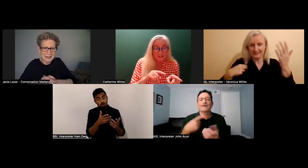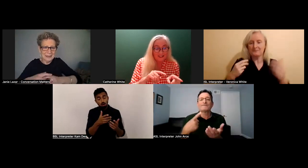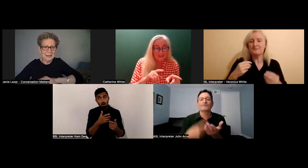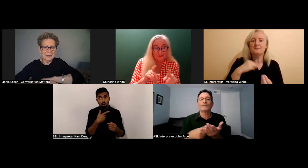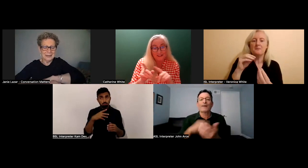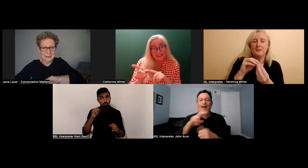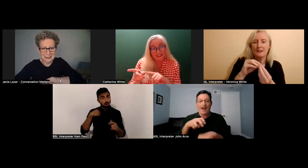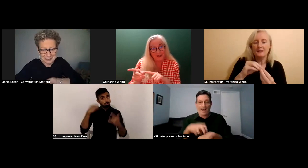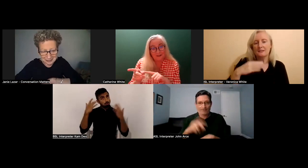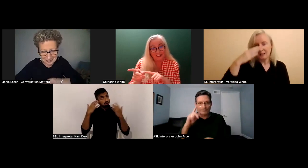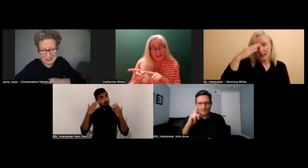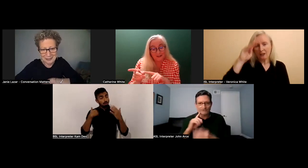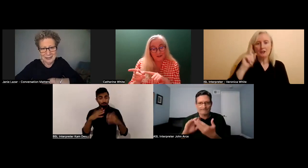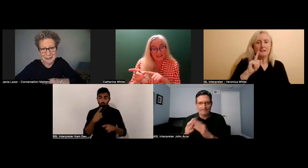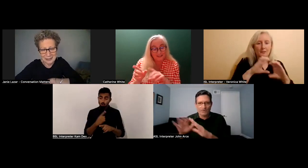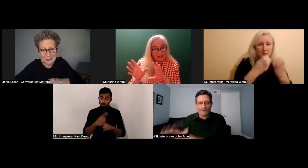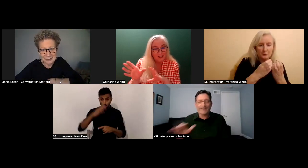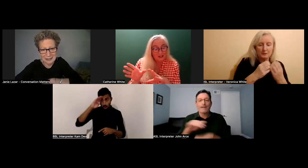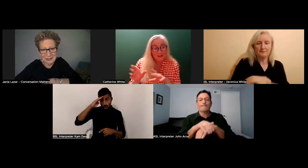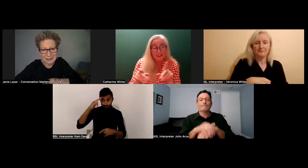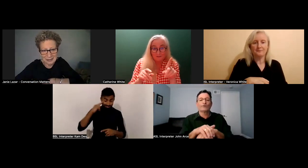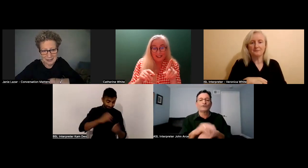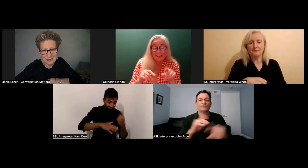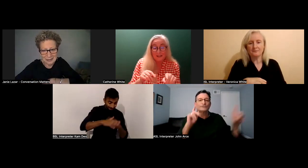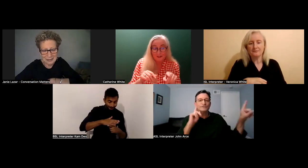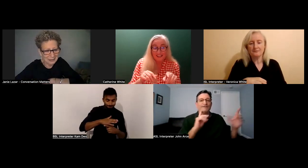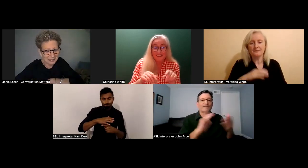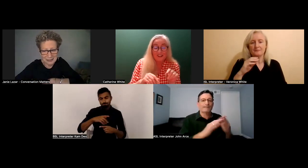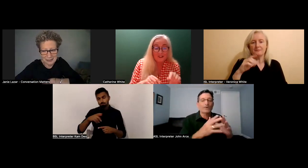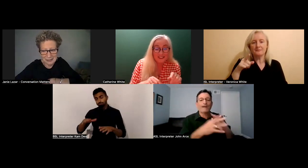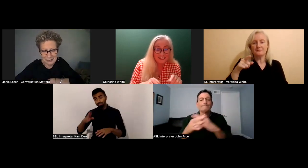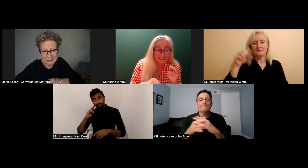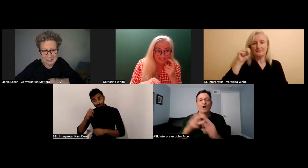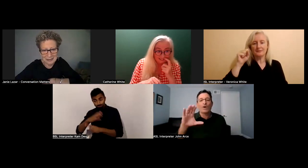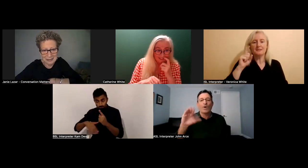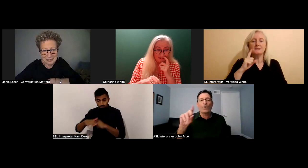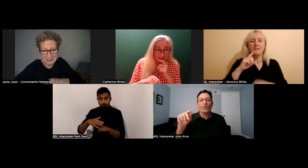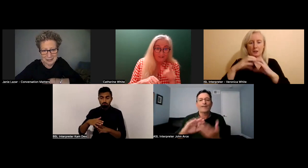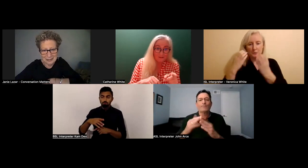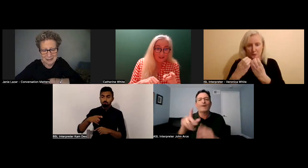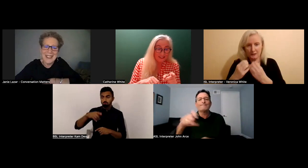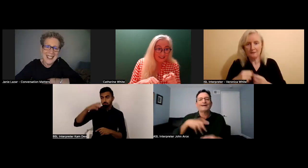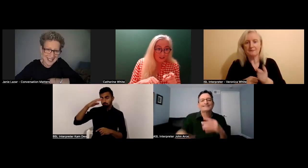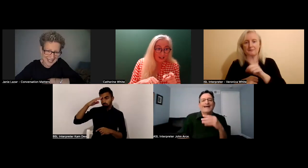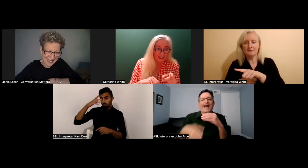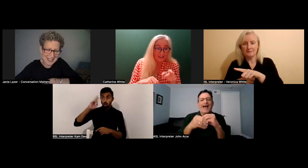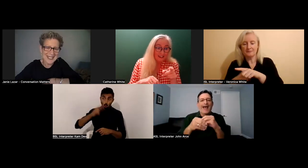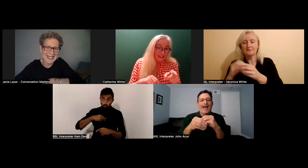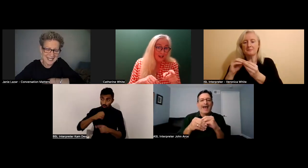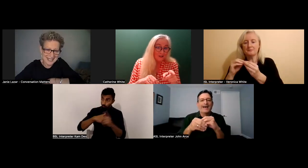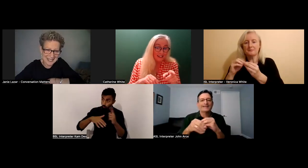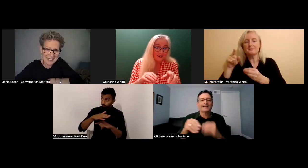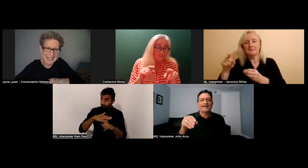the British deaf community, the American Coda community, but I need to put in there the New Zealand deaf community as well.